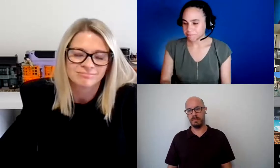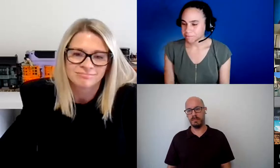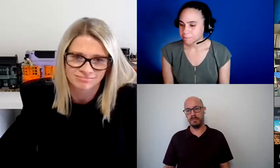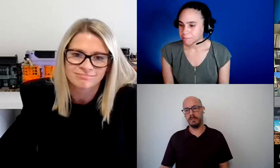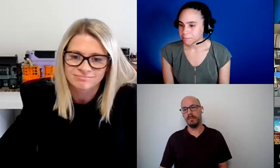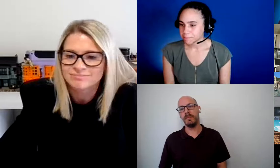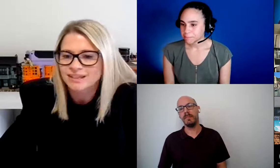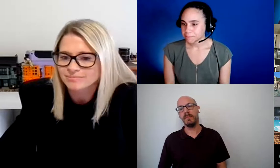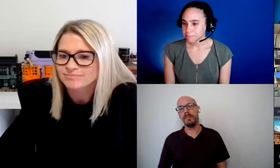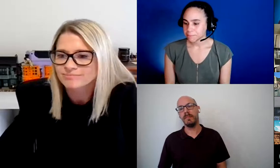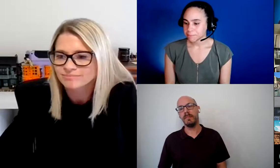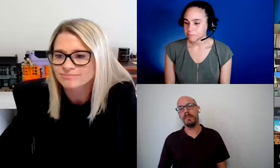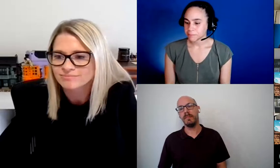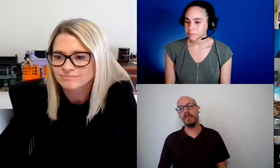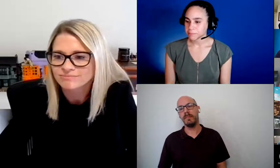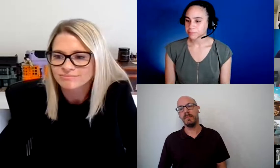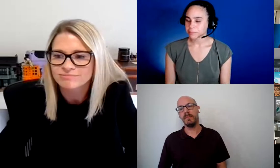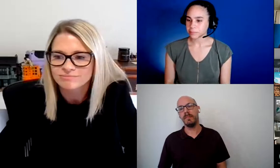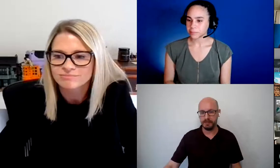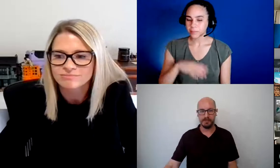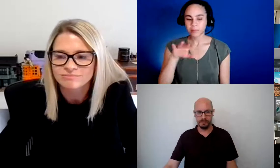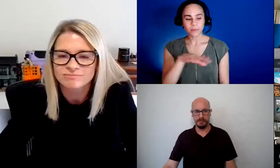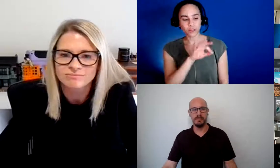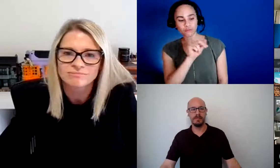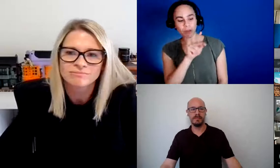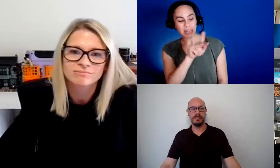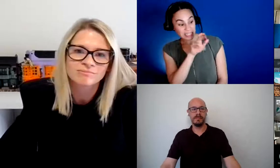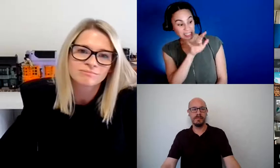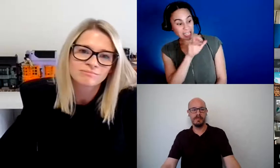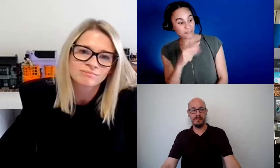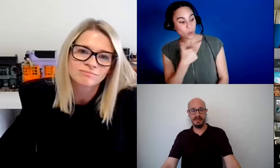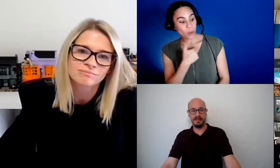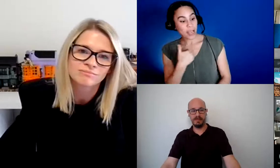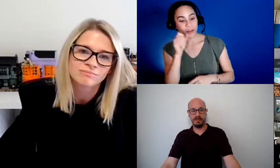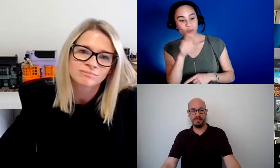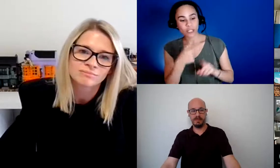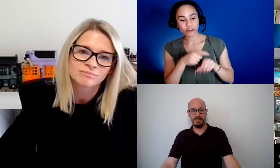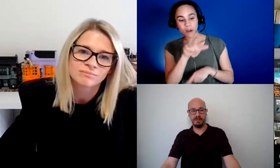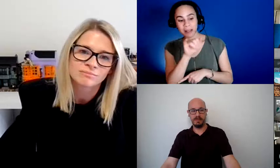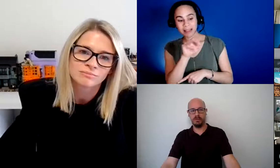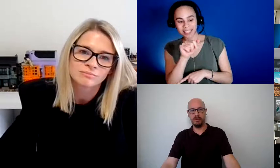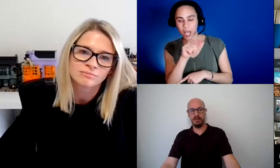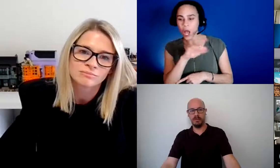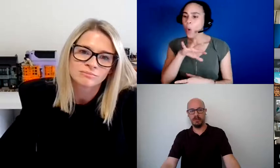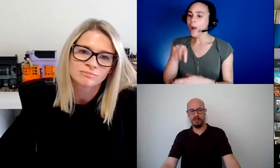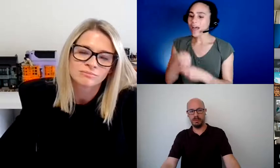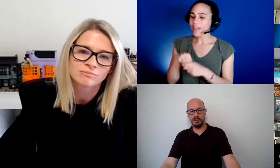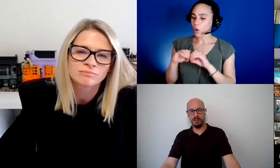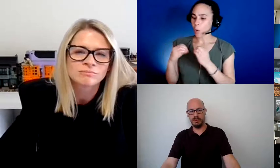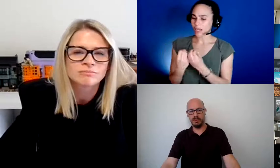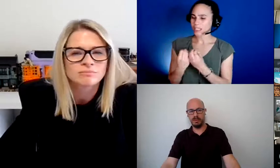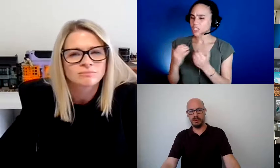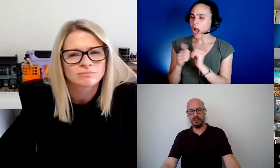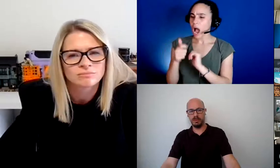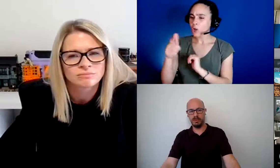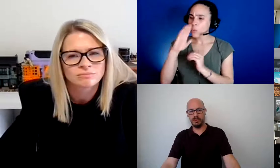Okay, Kevin, have a question from London. Within an organization, how would you suggest building support for